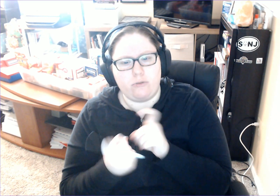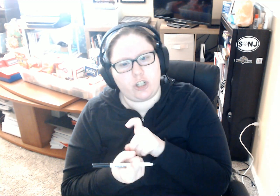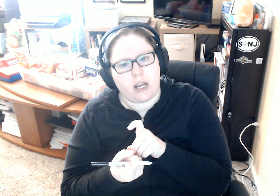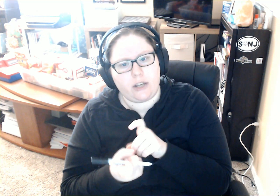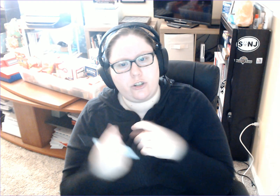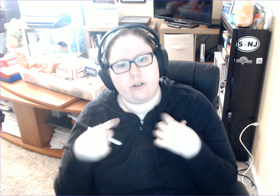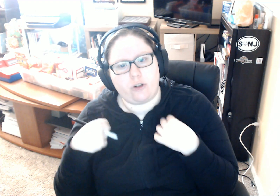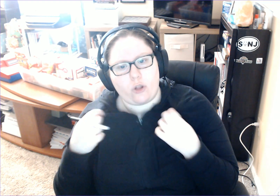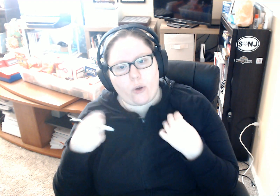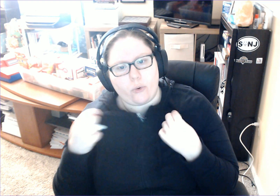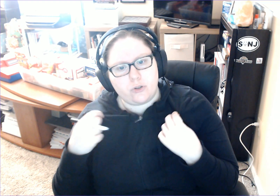change your clothes?